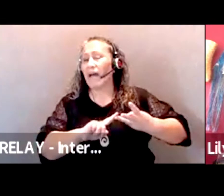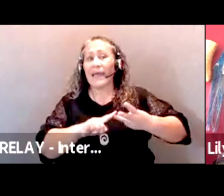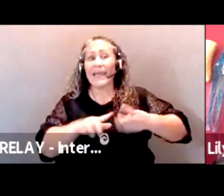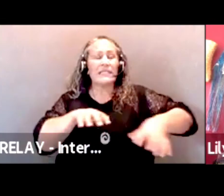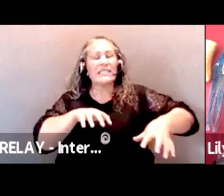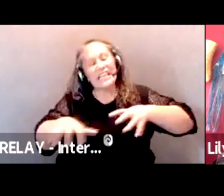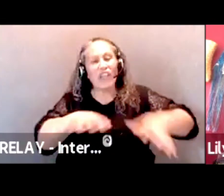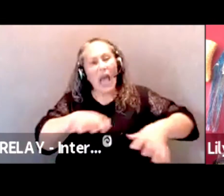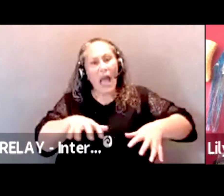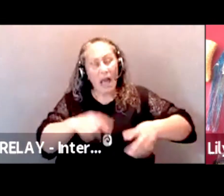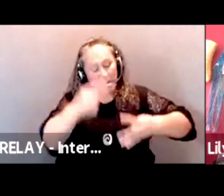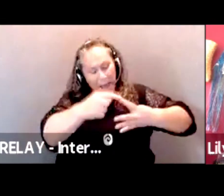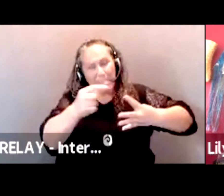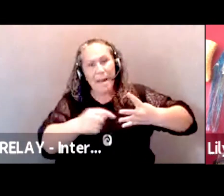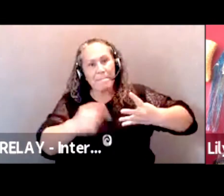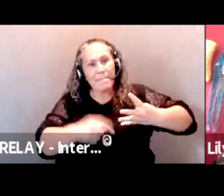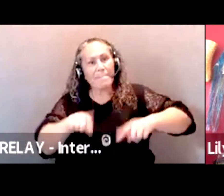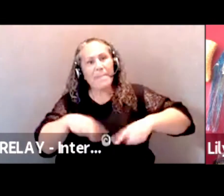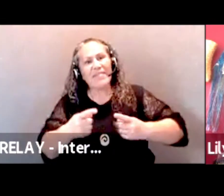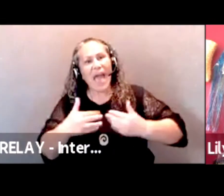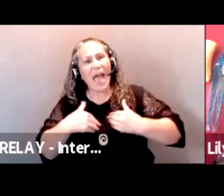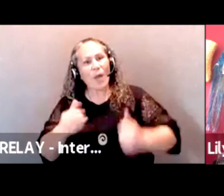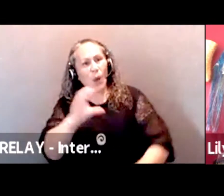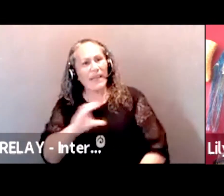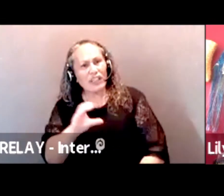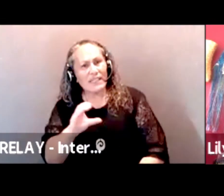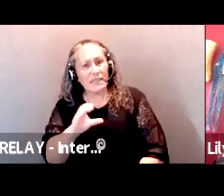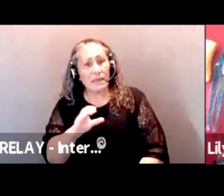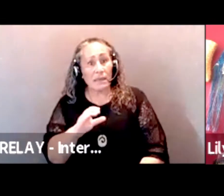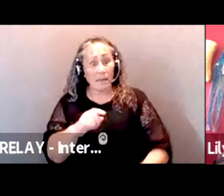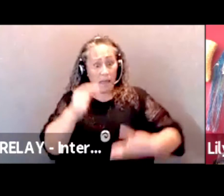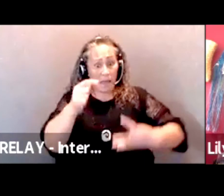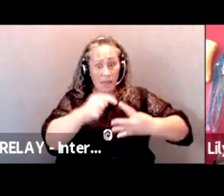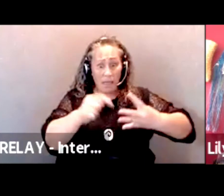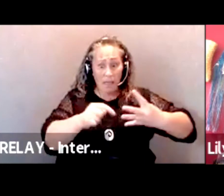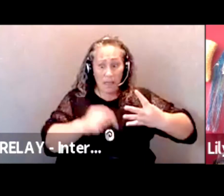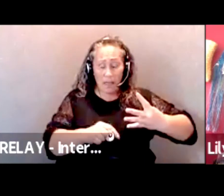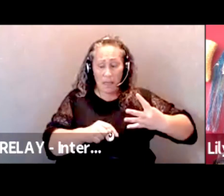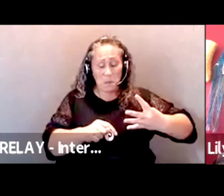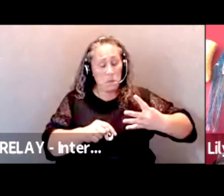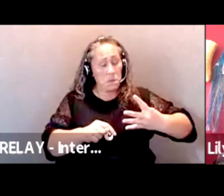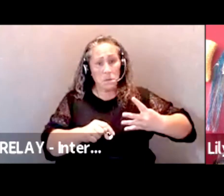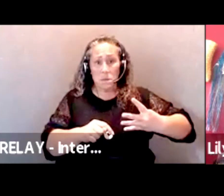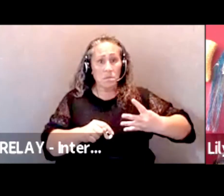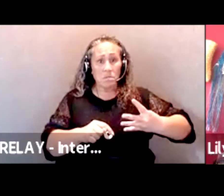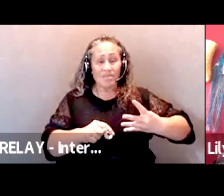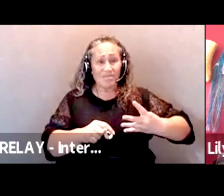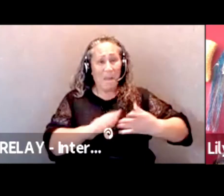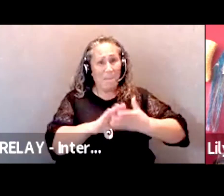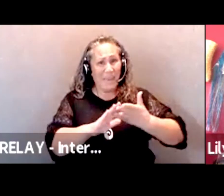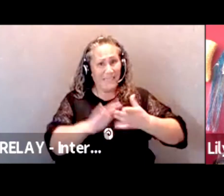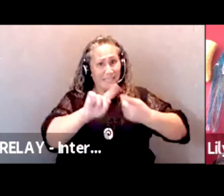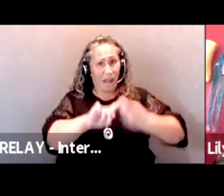epilepsy, things like that. None of those are a reason to not get